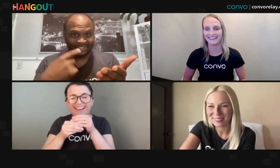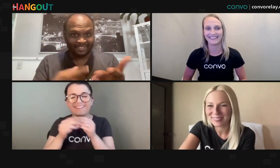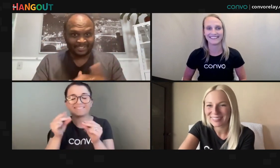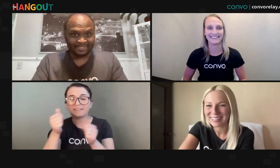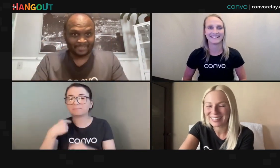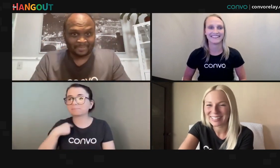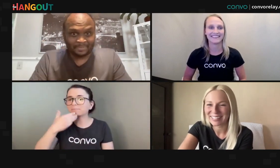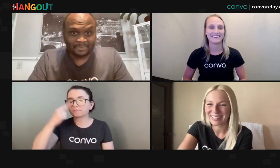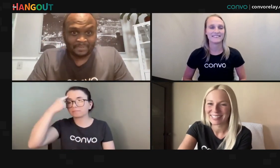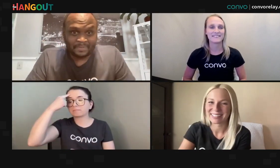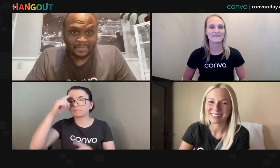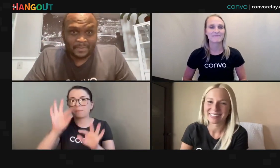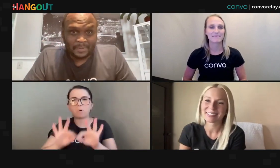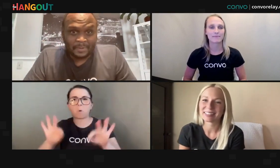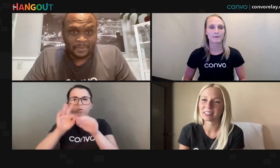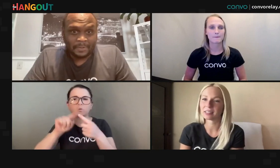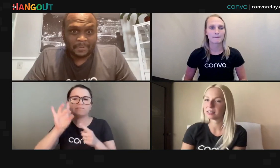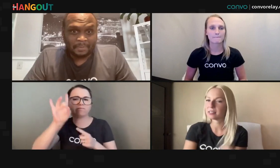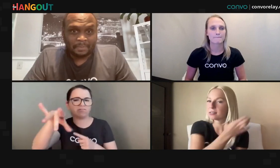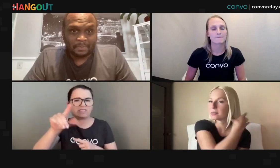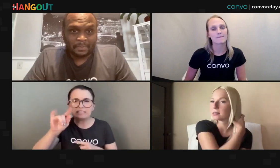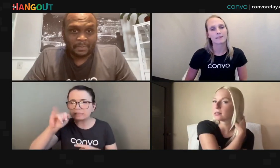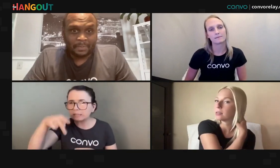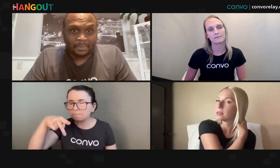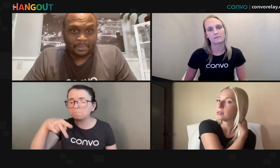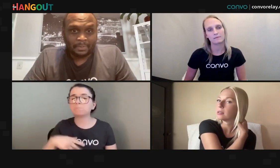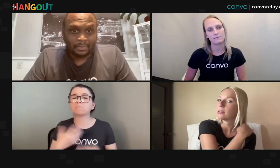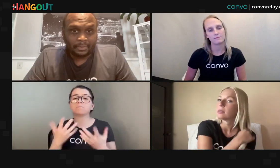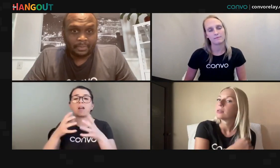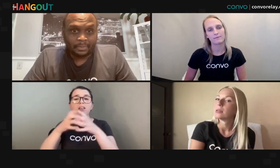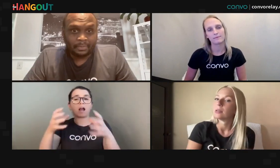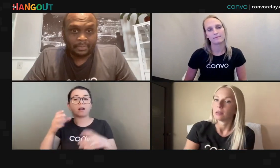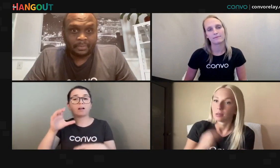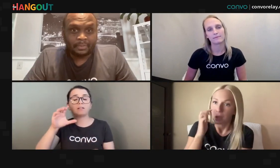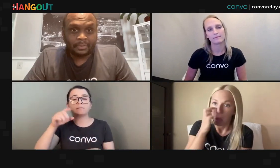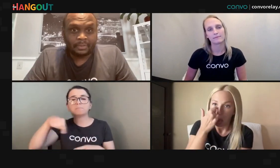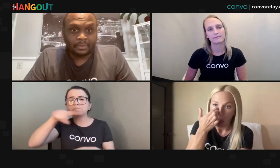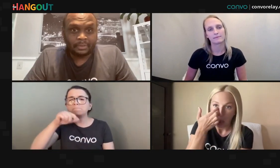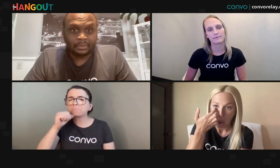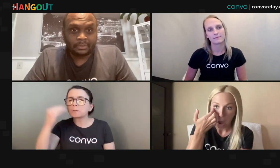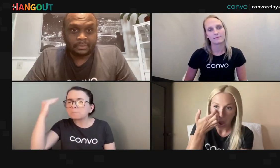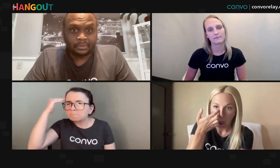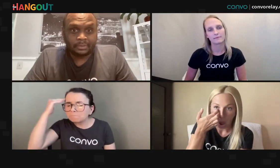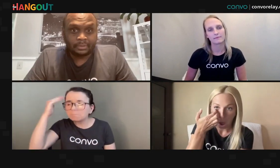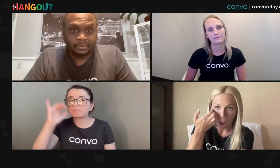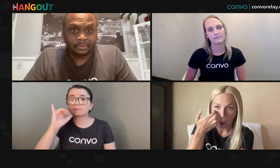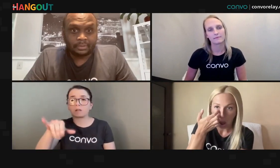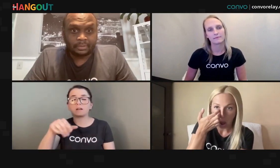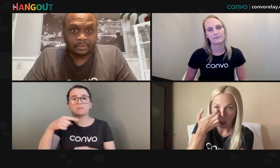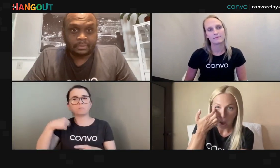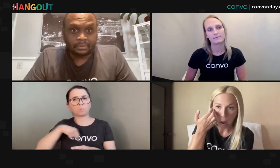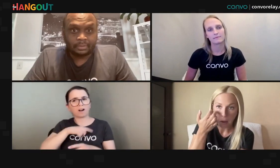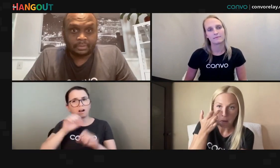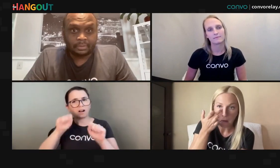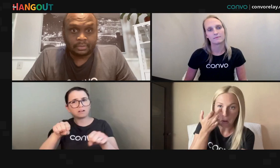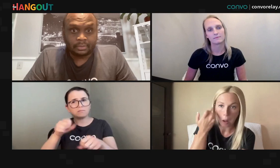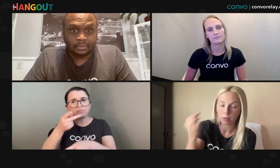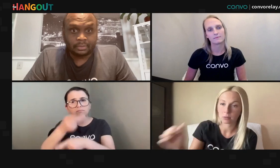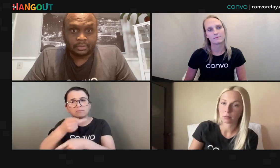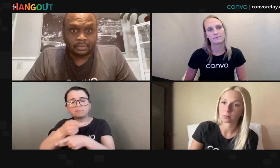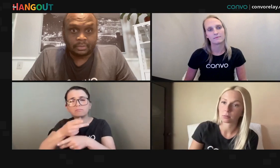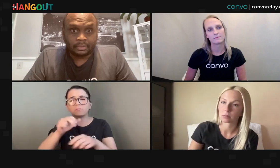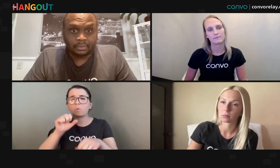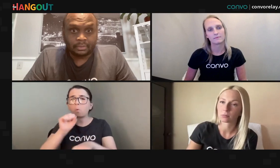Yeah. Oh, Kelsey here. I just wanted to quickly add, I thought it'd be important to throw out this tip. A lot of people are